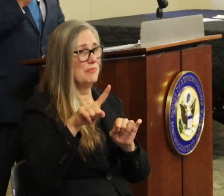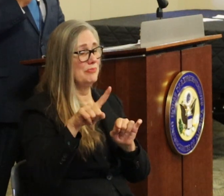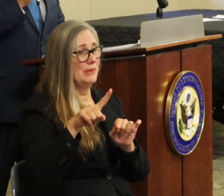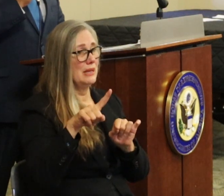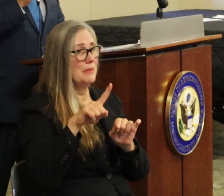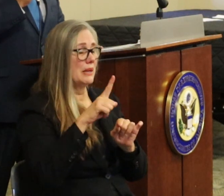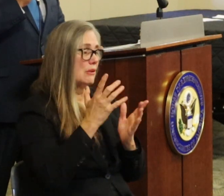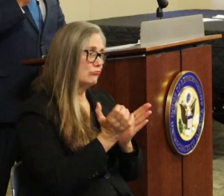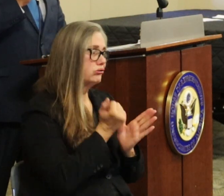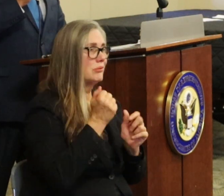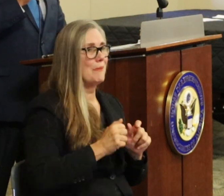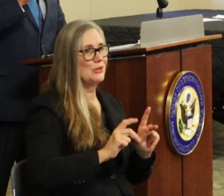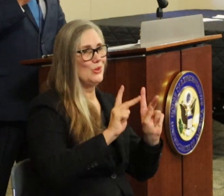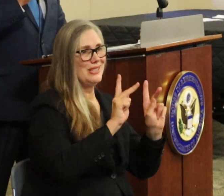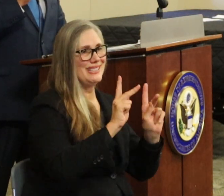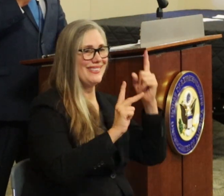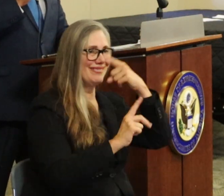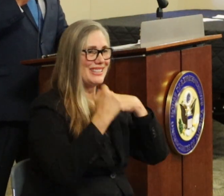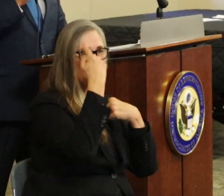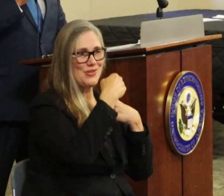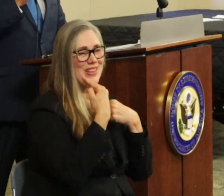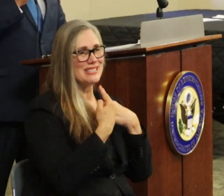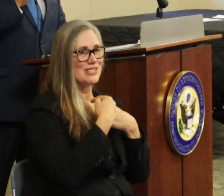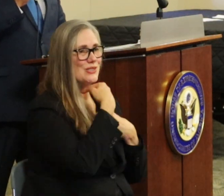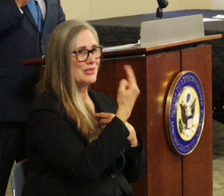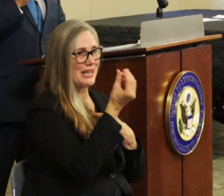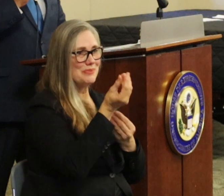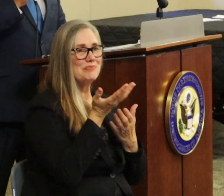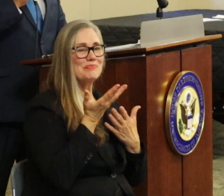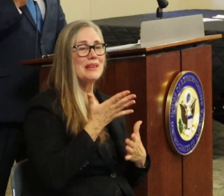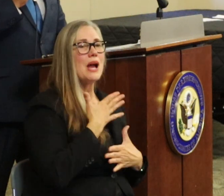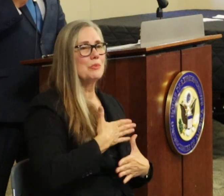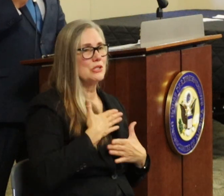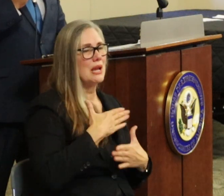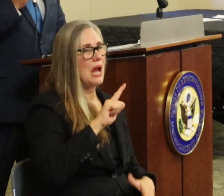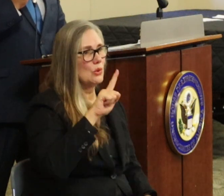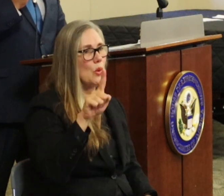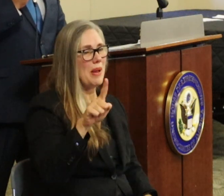just take this opportunity while you're here face to face. Well, I appreciate you saying that. I'll go